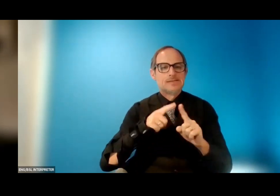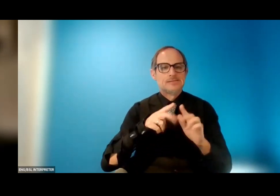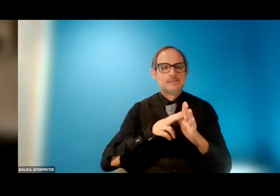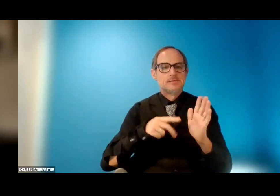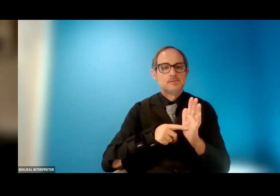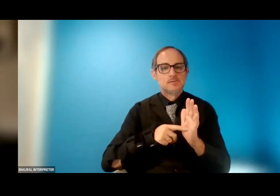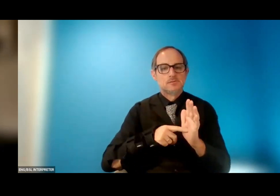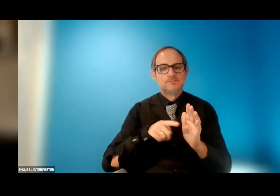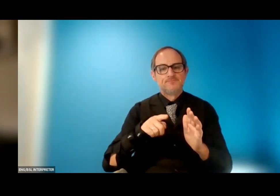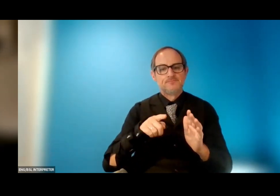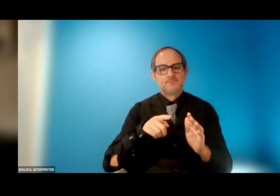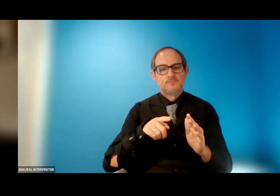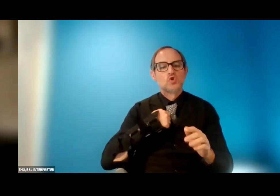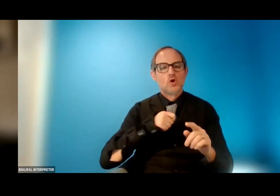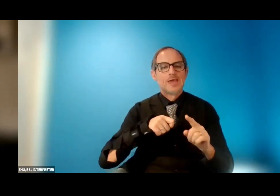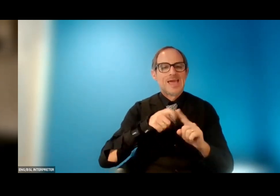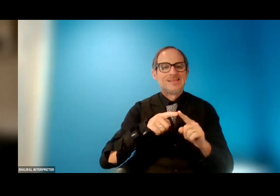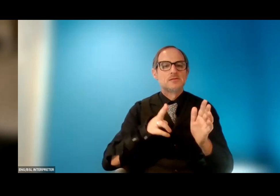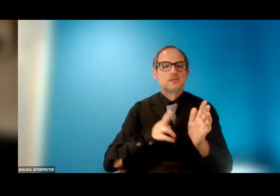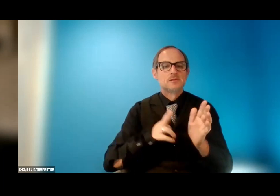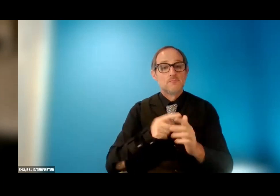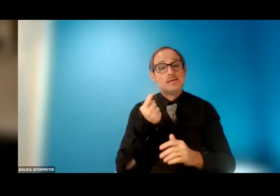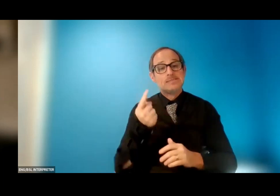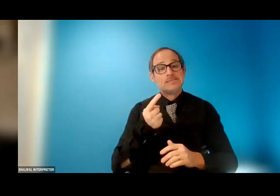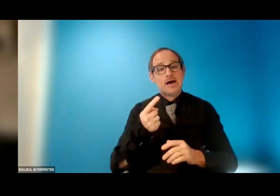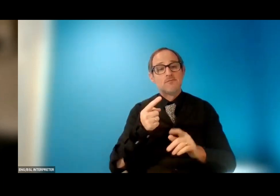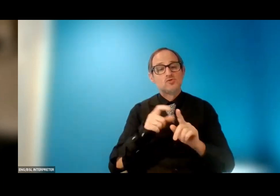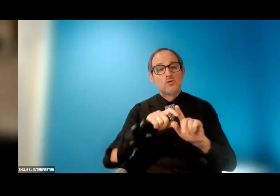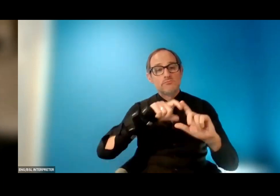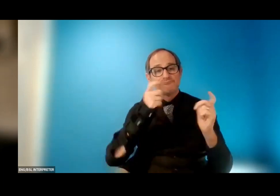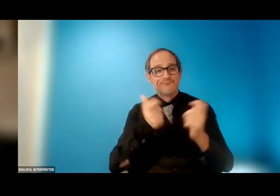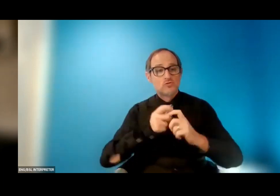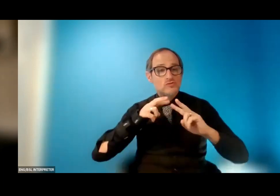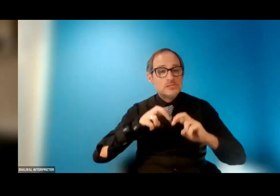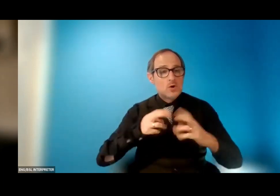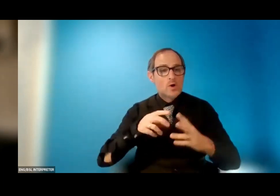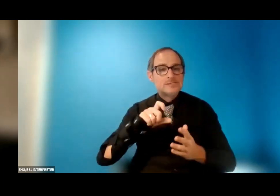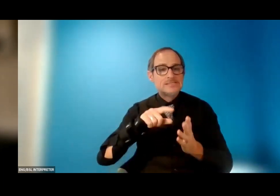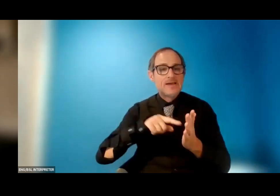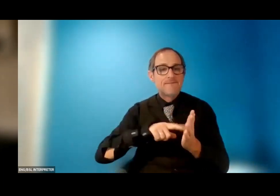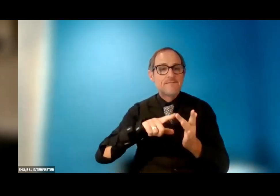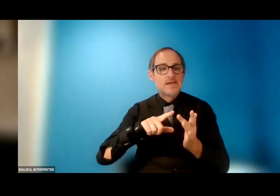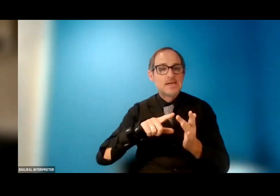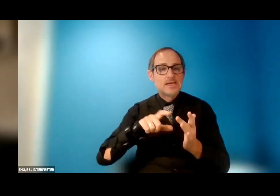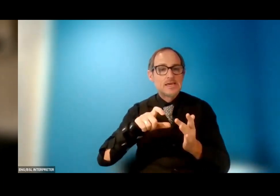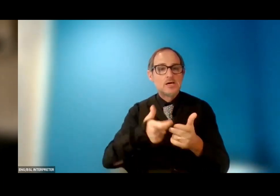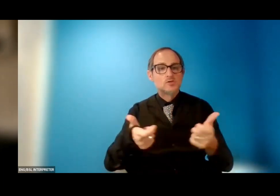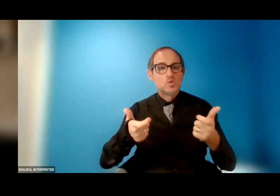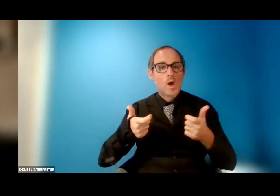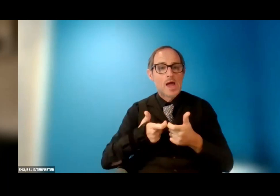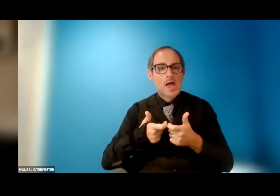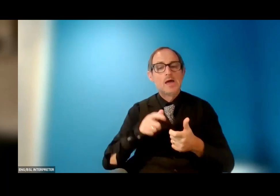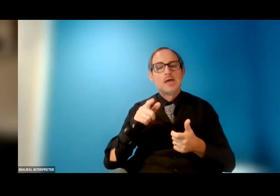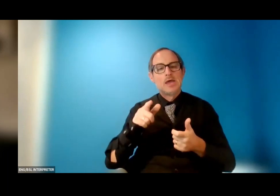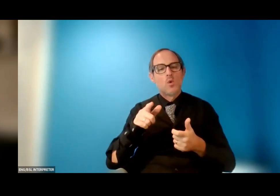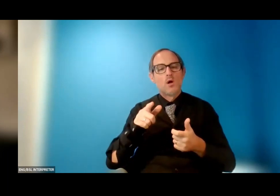Kat Rawsthorne is a Doughnut economics researcher at CIVIC SQUARE, and she'll share how four lenses have been used at a neighborhood scale